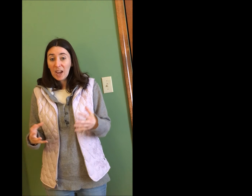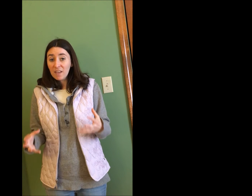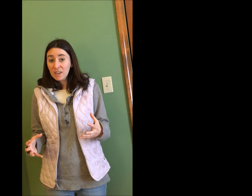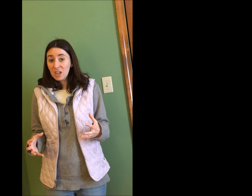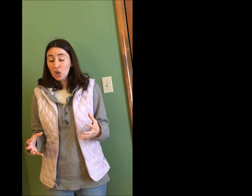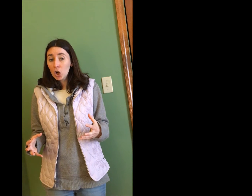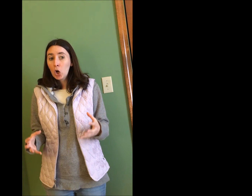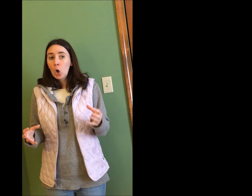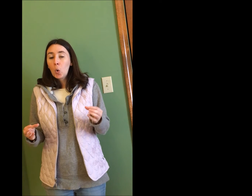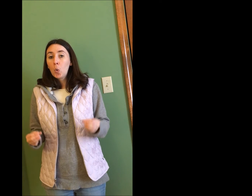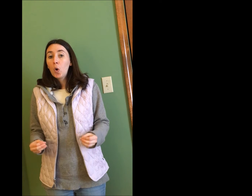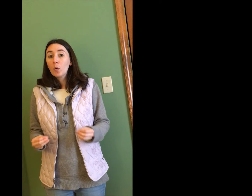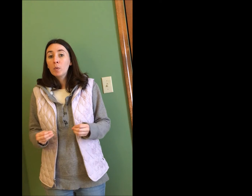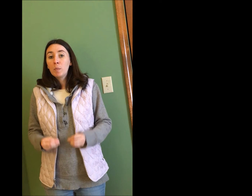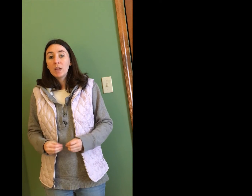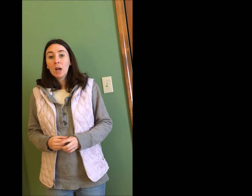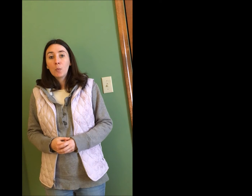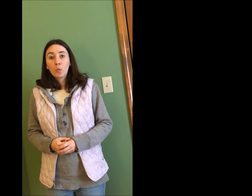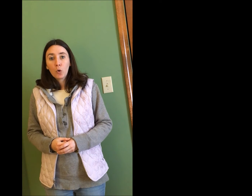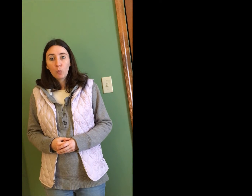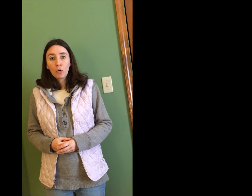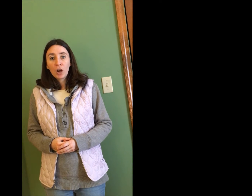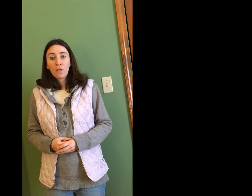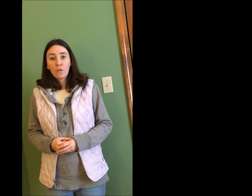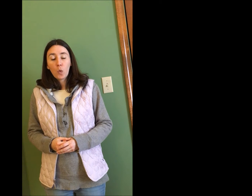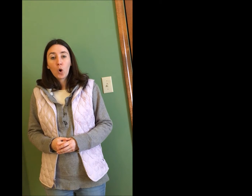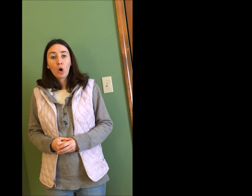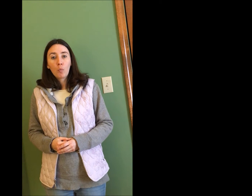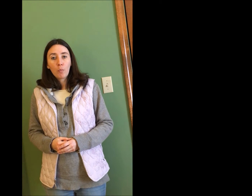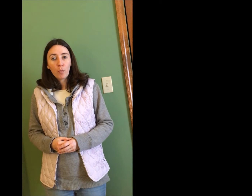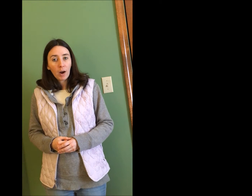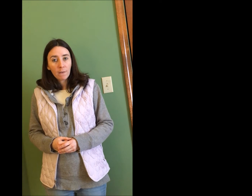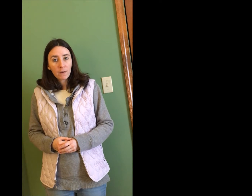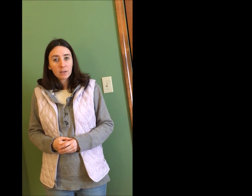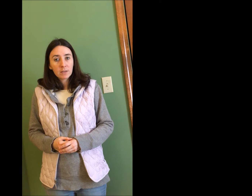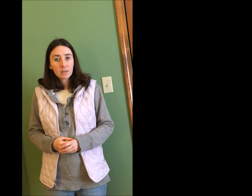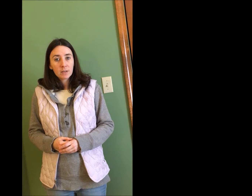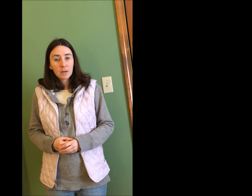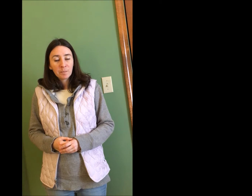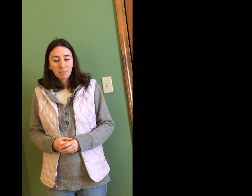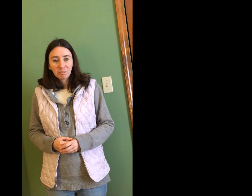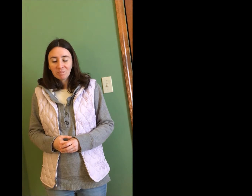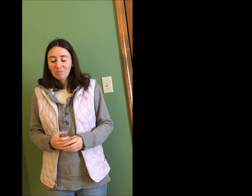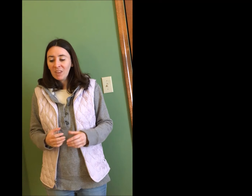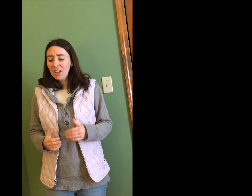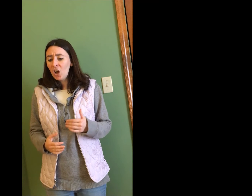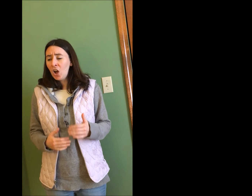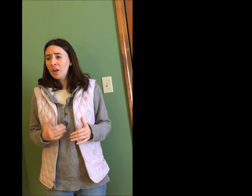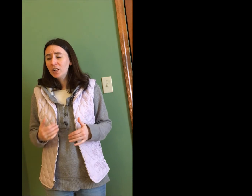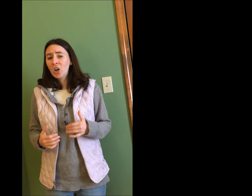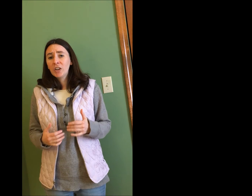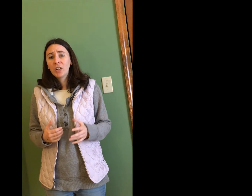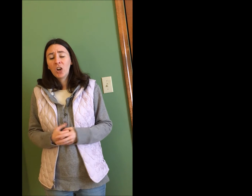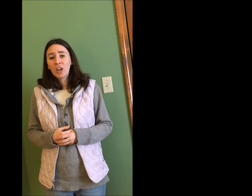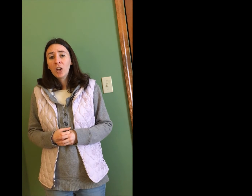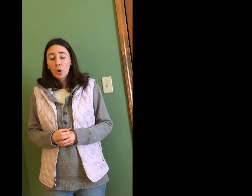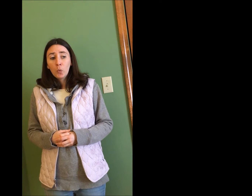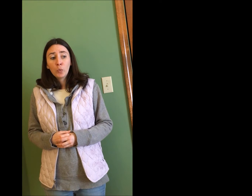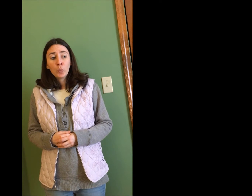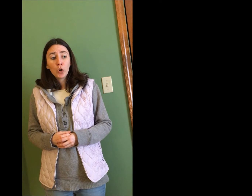have here, what would be appropriate for breakfast? And on and on and on. When we work